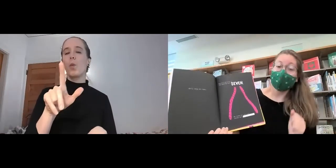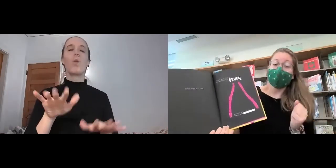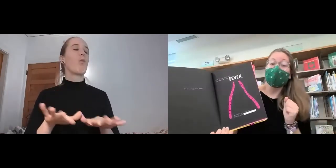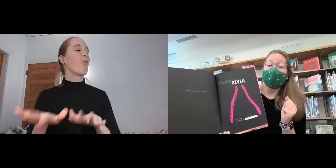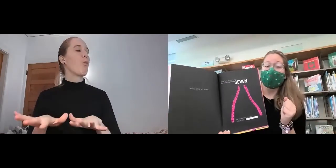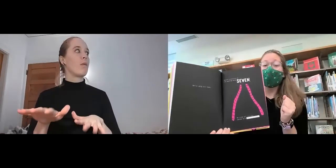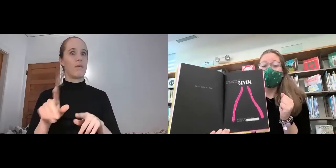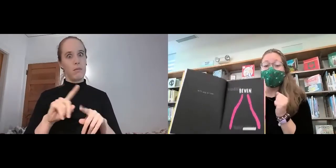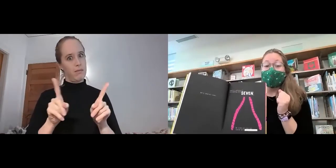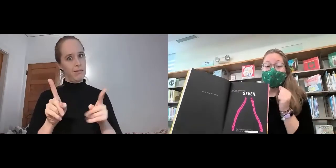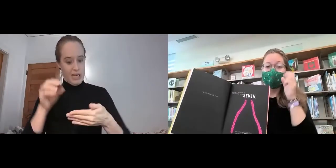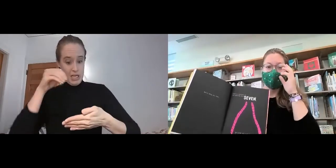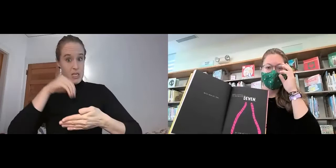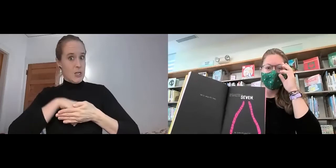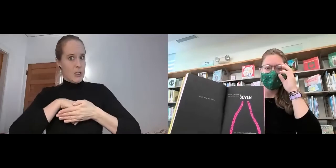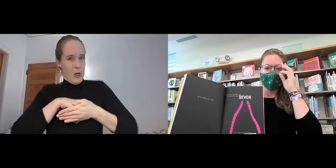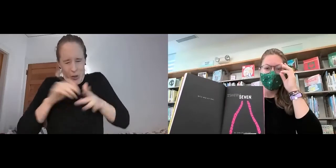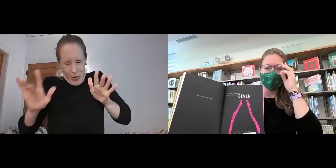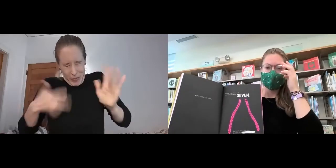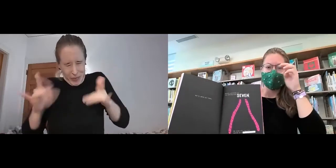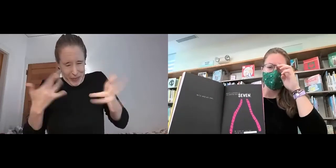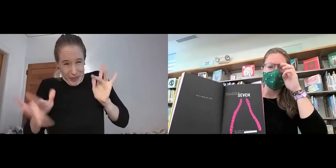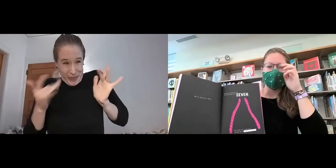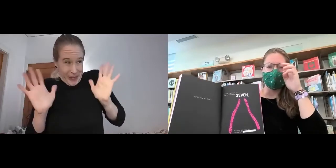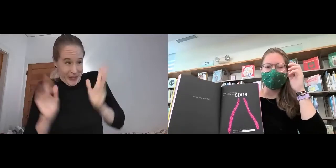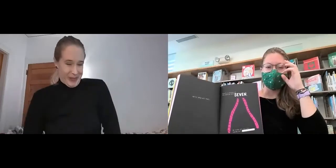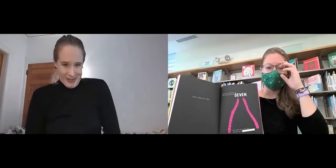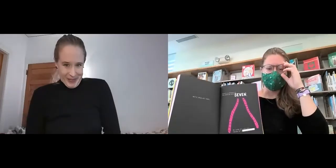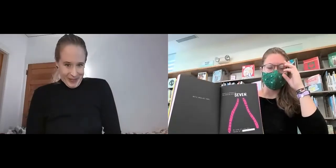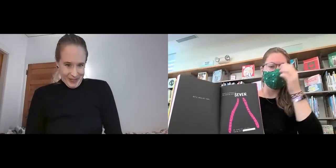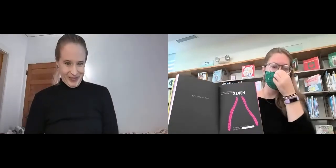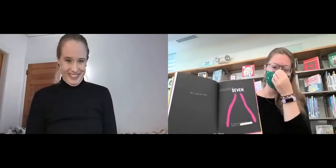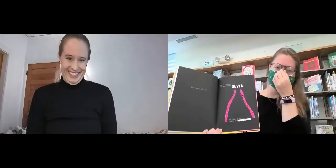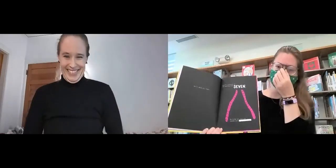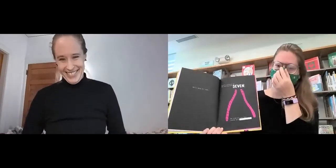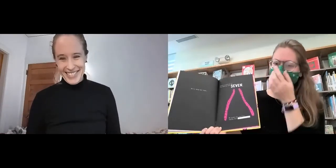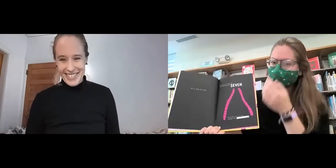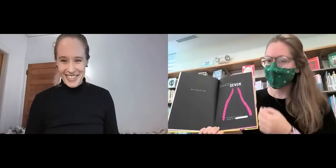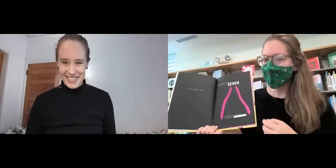he's really excited. I fogged up my glasses.